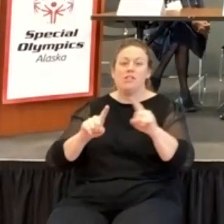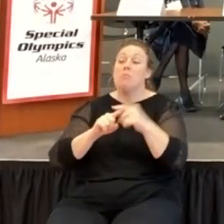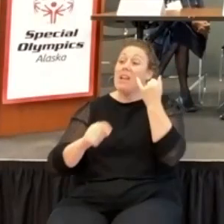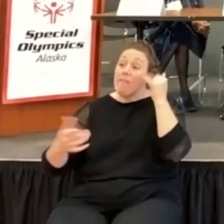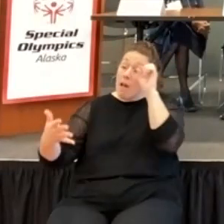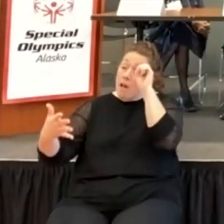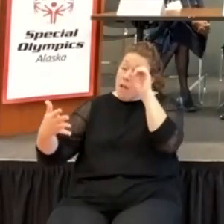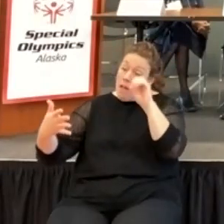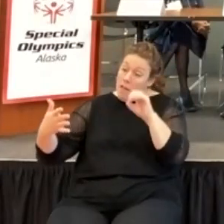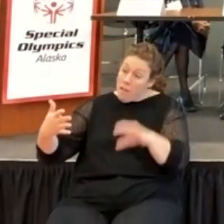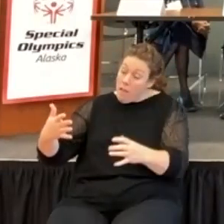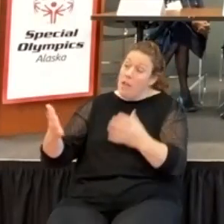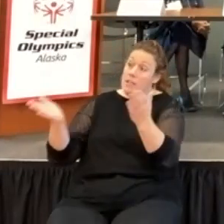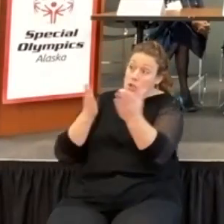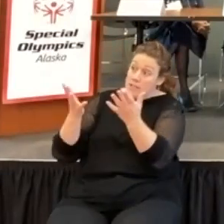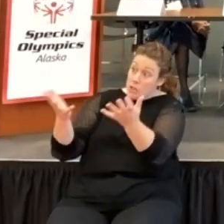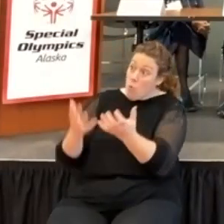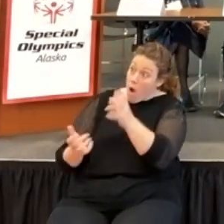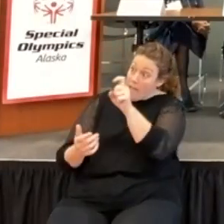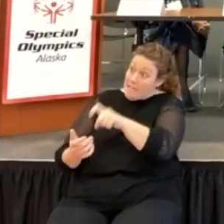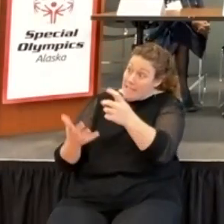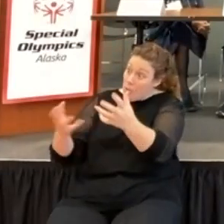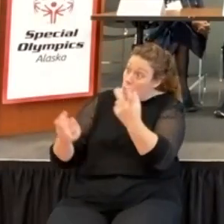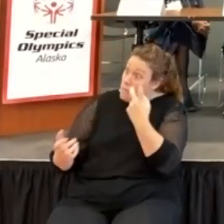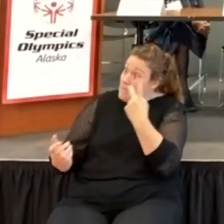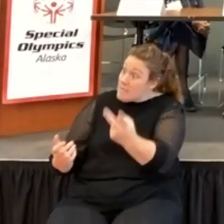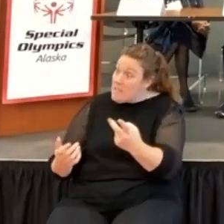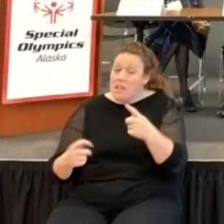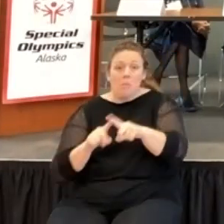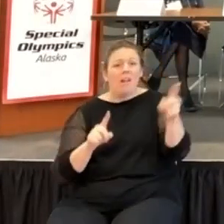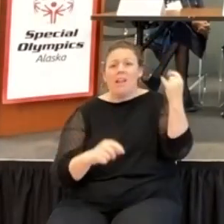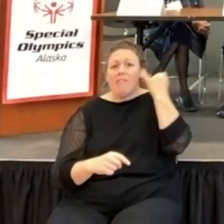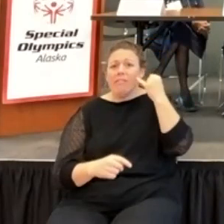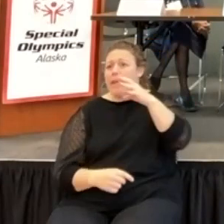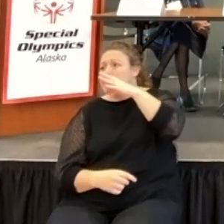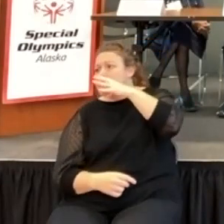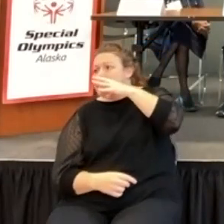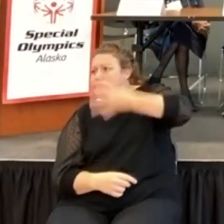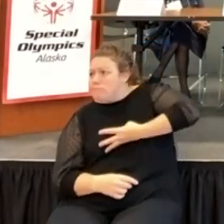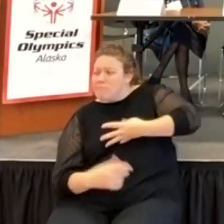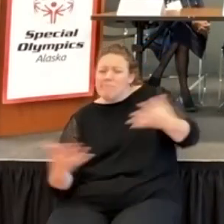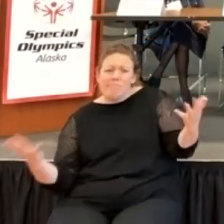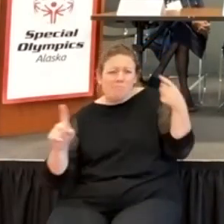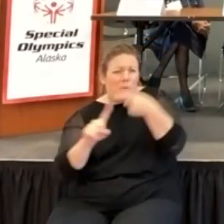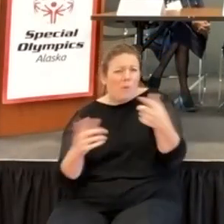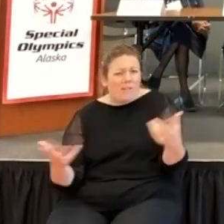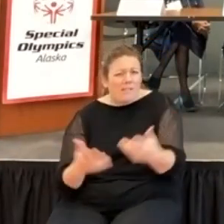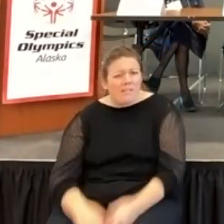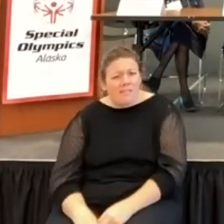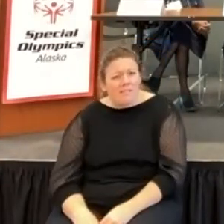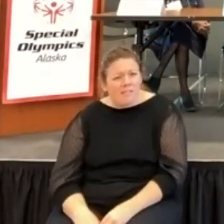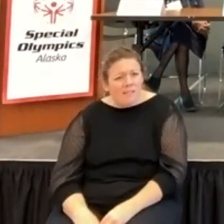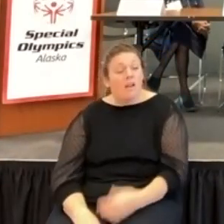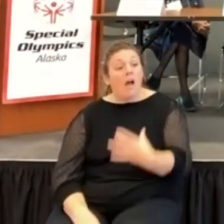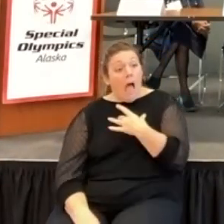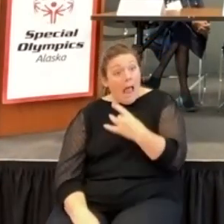that you need or would like to see, then what's the point? For instance, I like to go to the gym